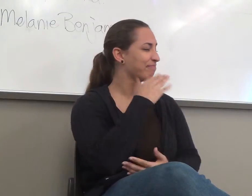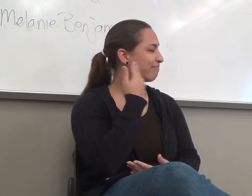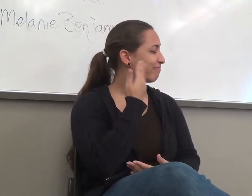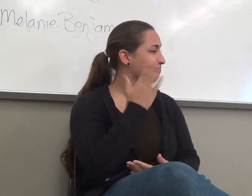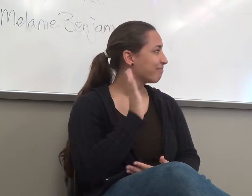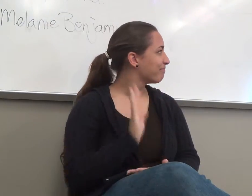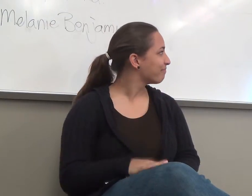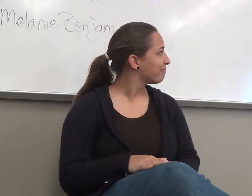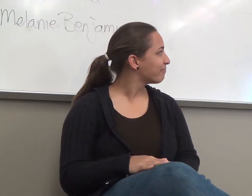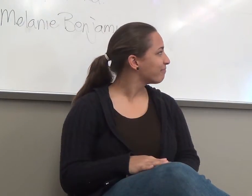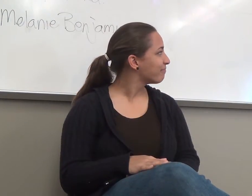That's a little darker.